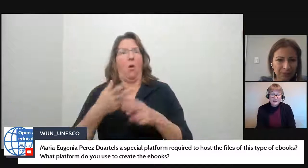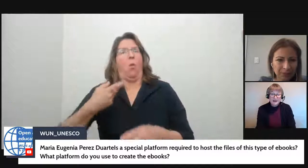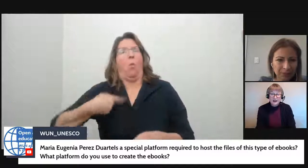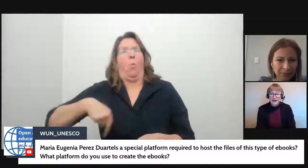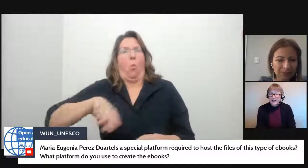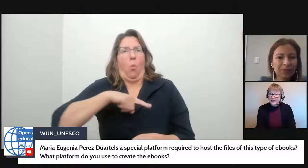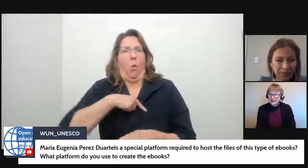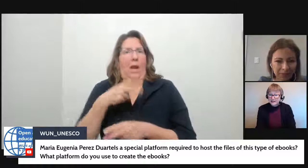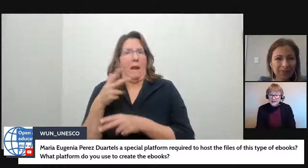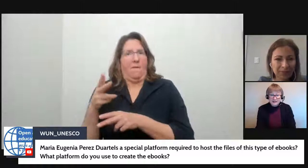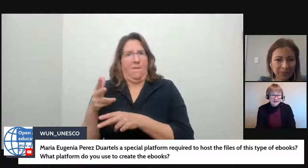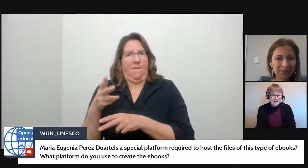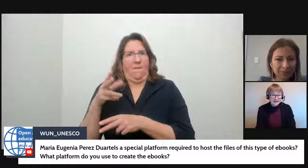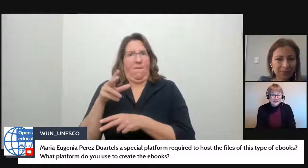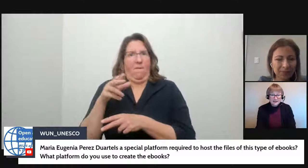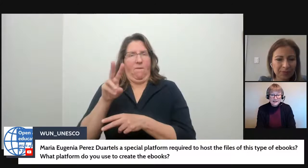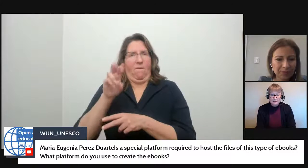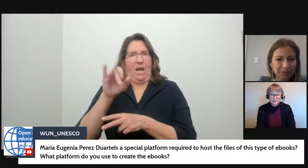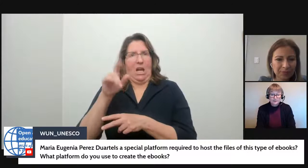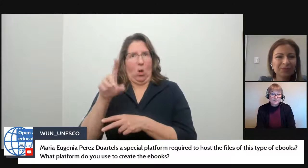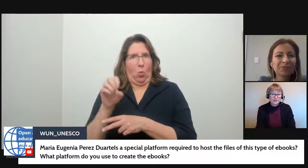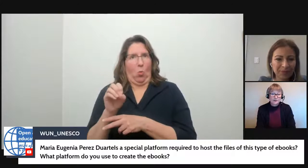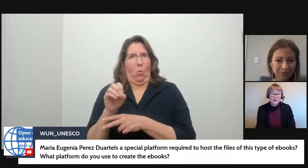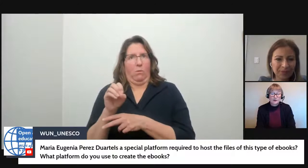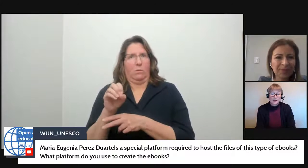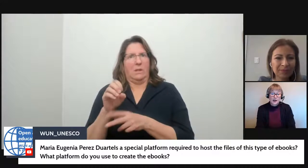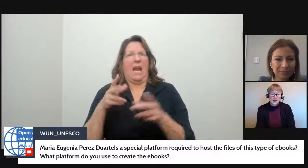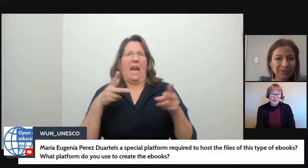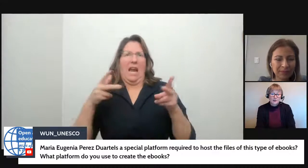friendly. Editing is easy.